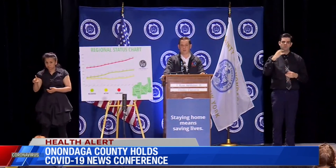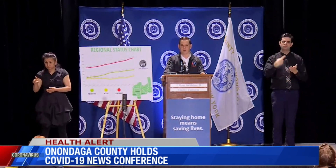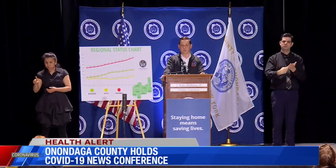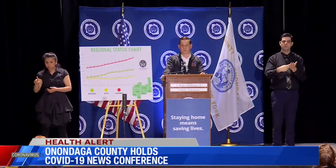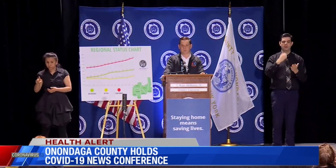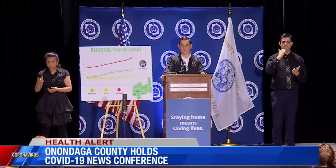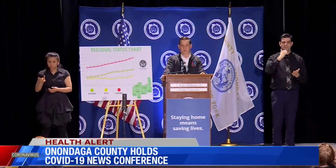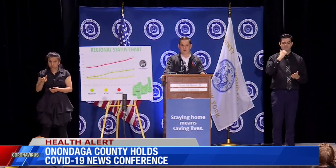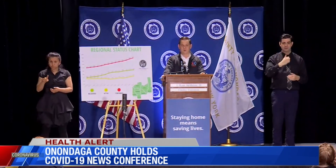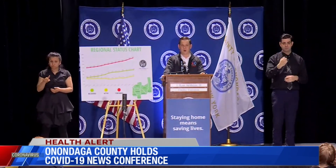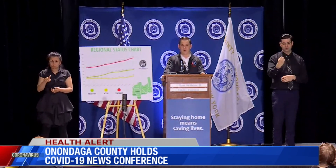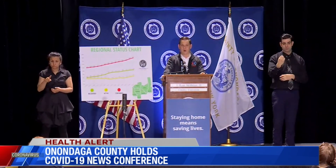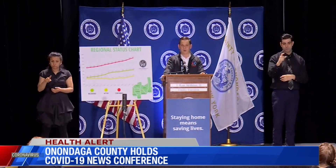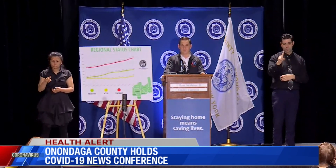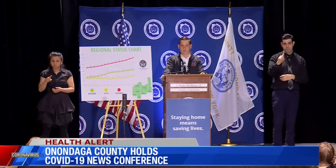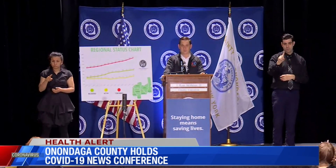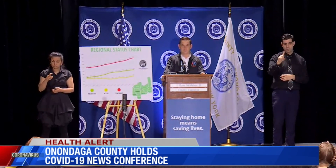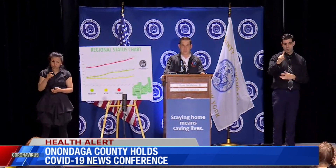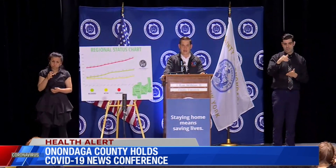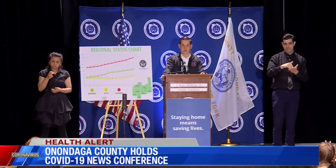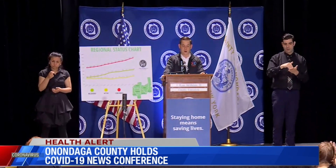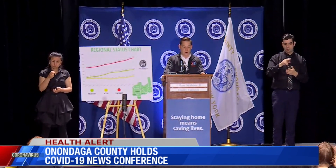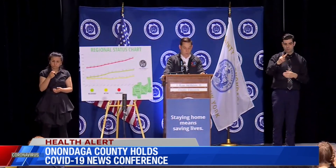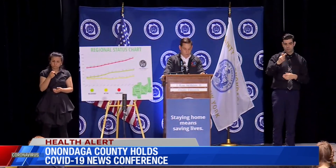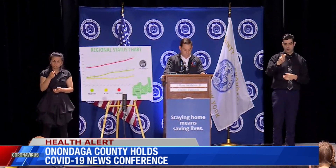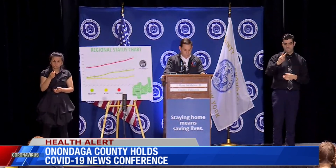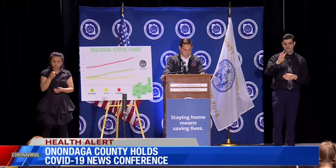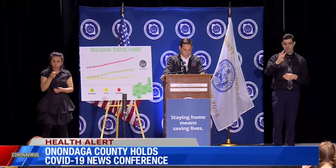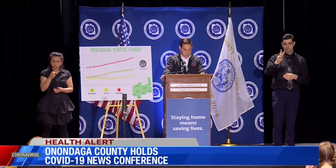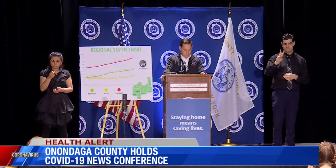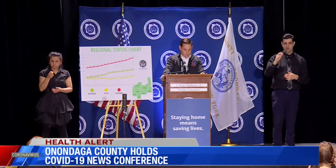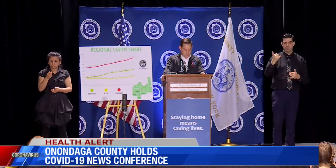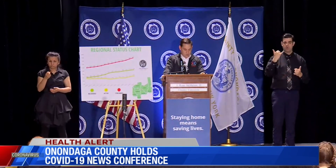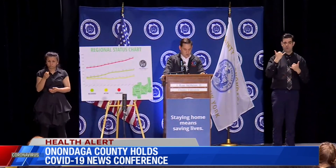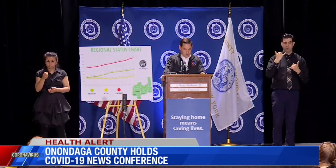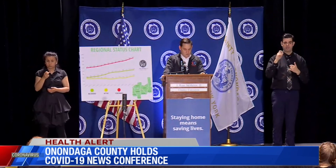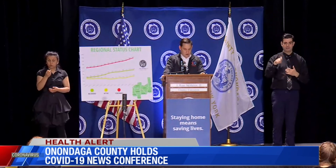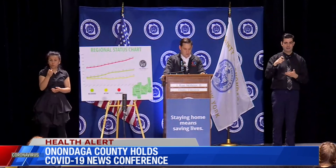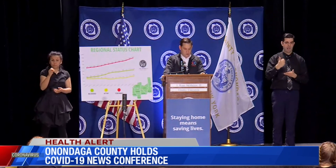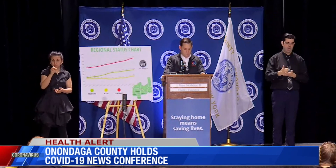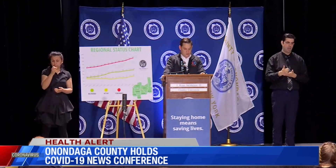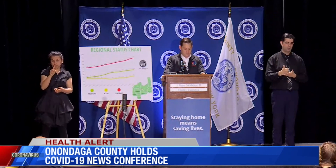12,645 people have called to ask for help.